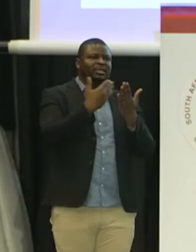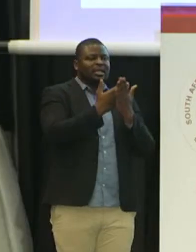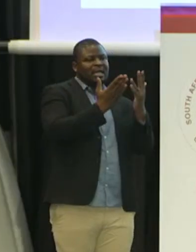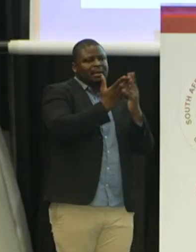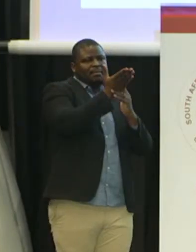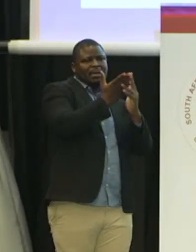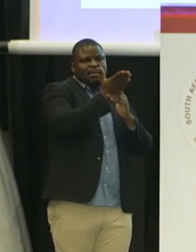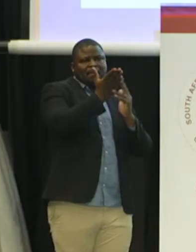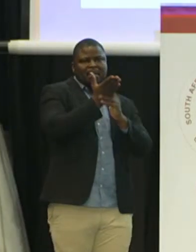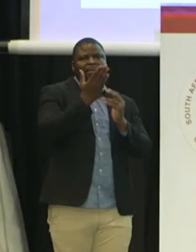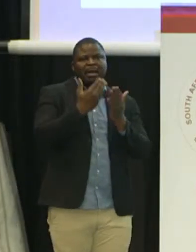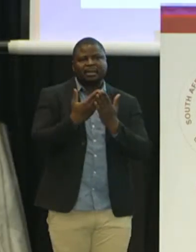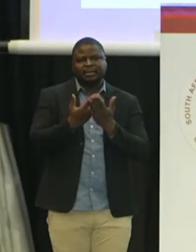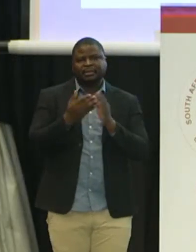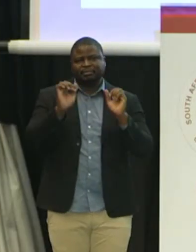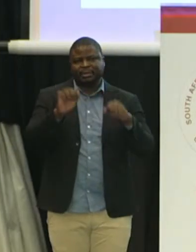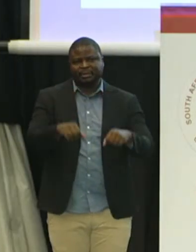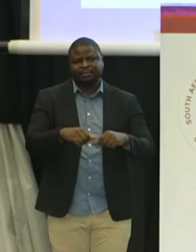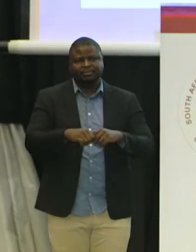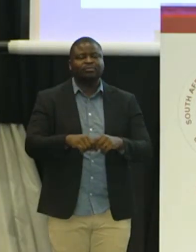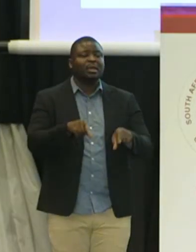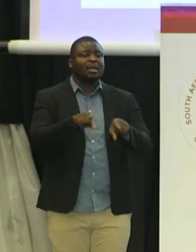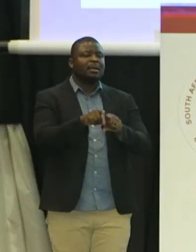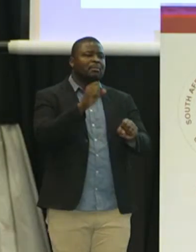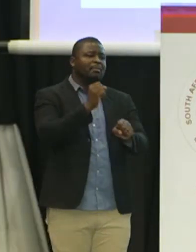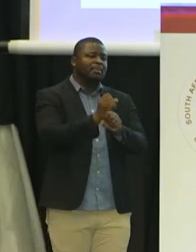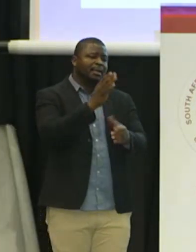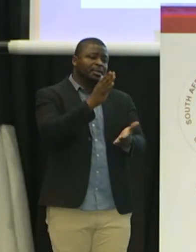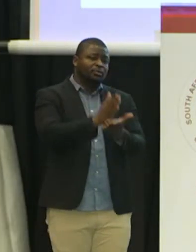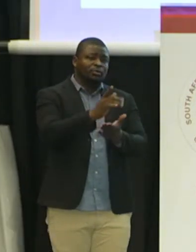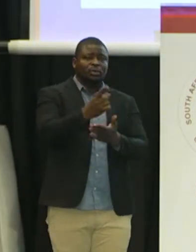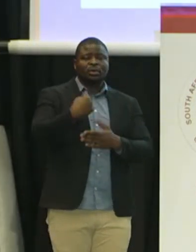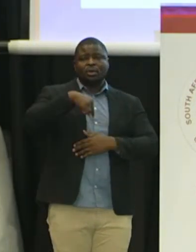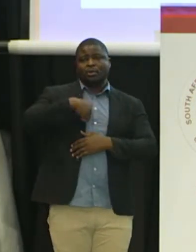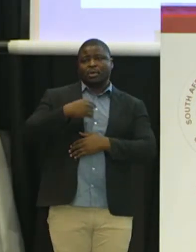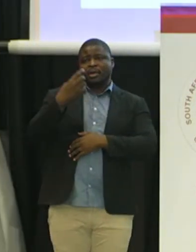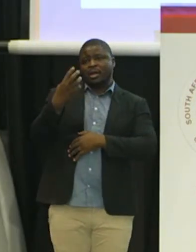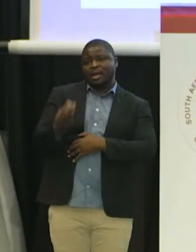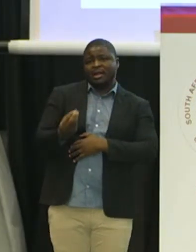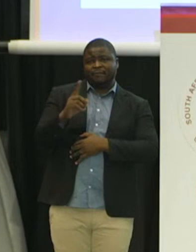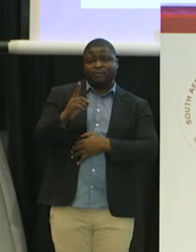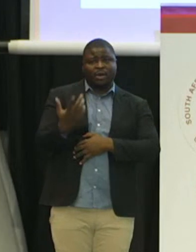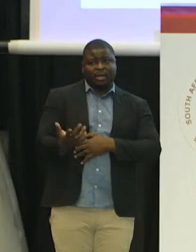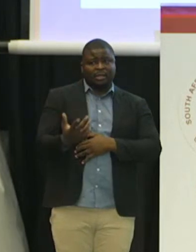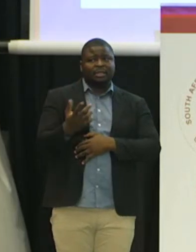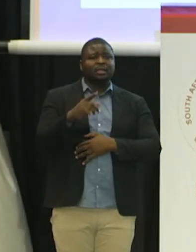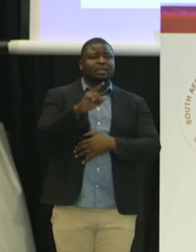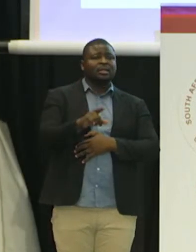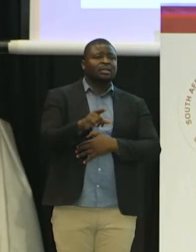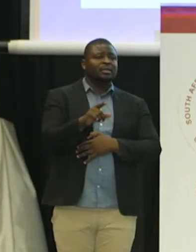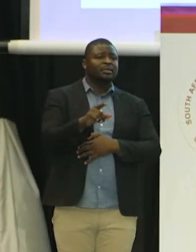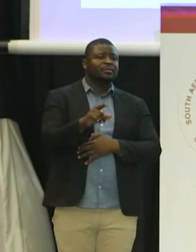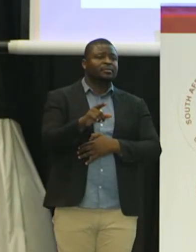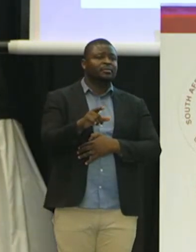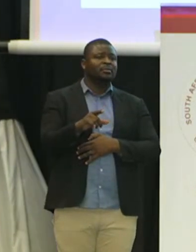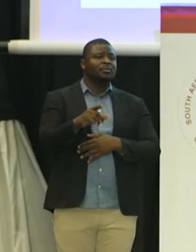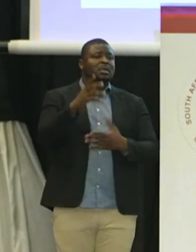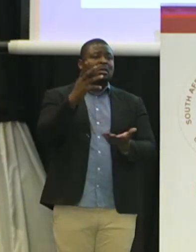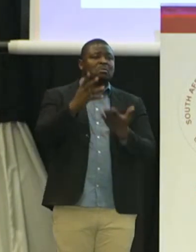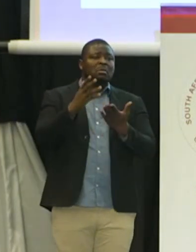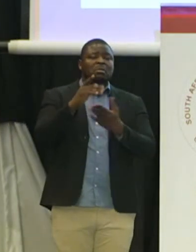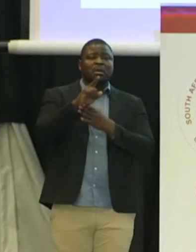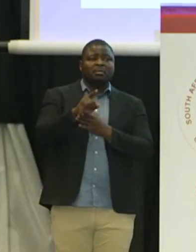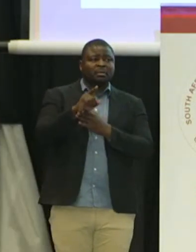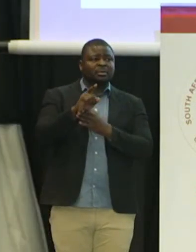they require, and also to ensure that we remove. We shouldn't at this time still be having trans women